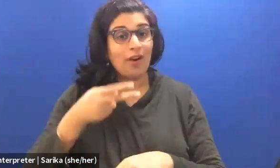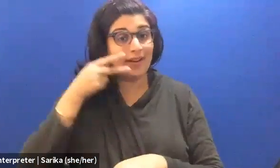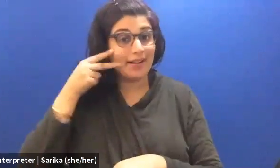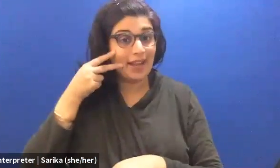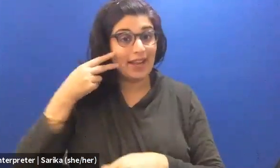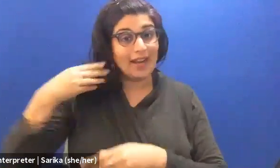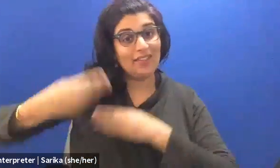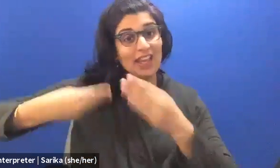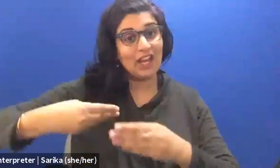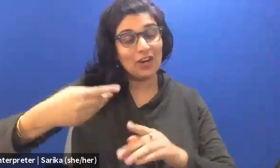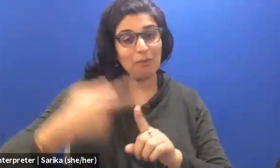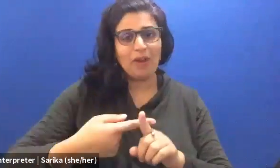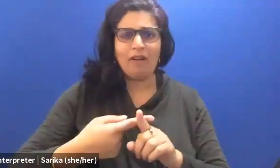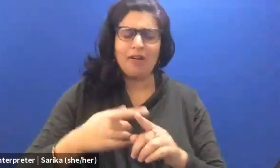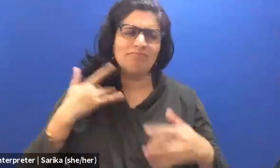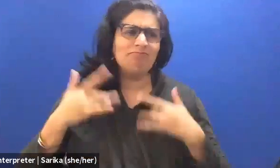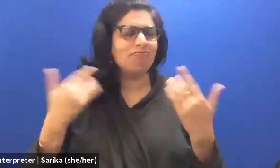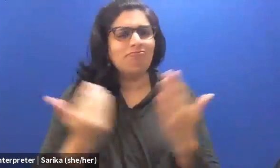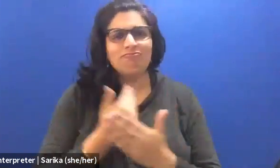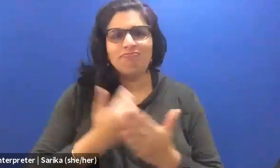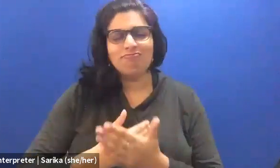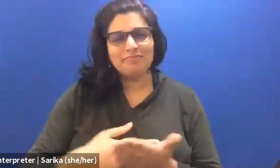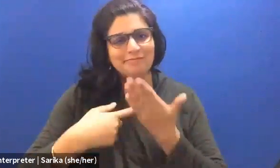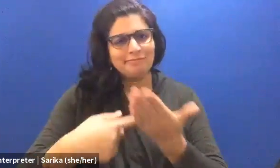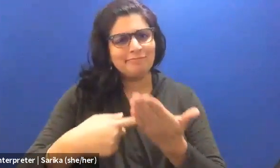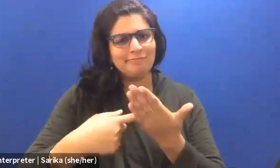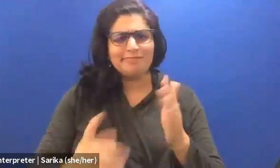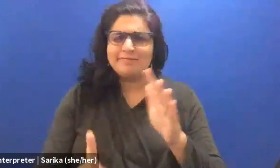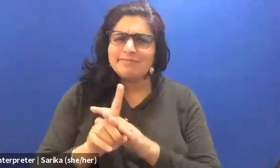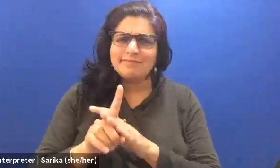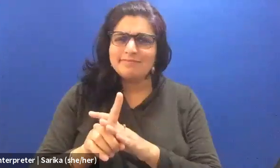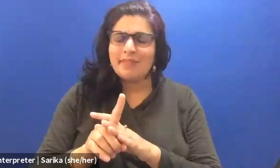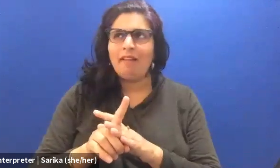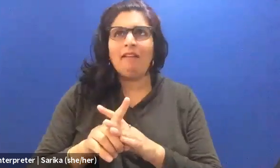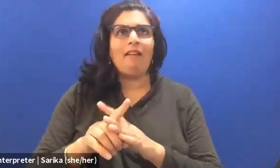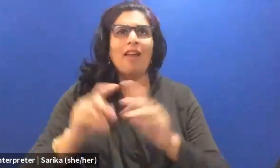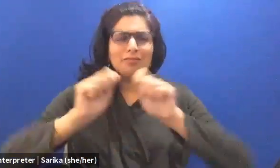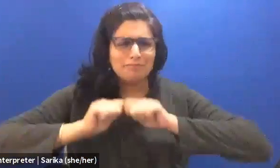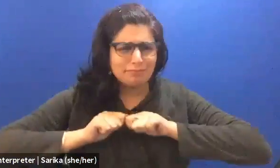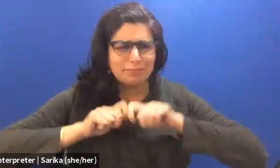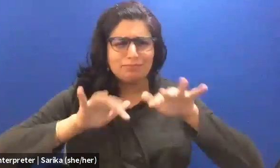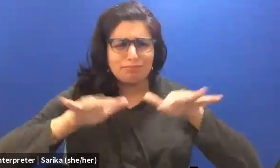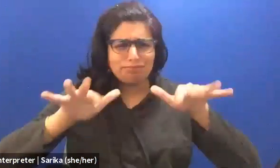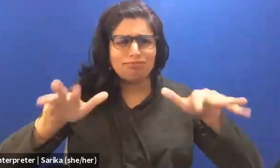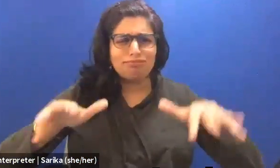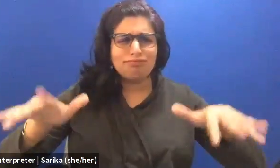to have new conversations that have been popping up in conversations all over the place recently, and